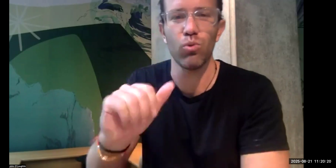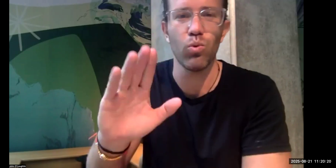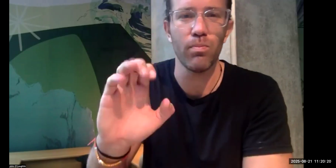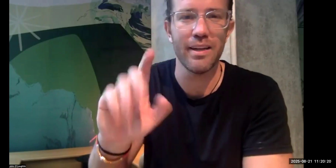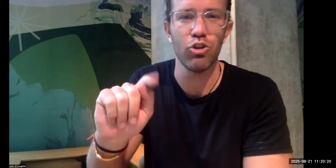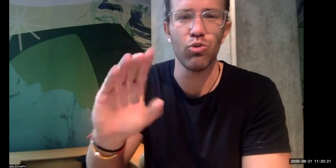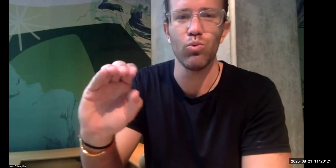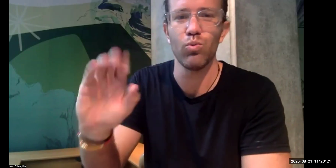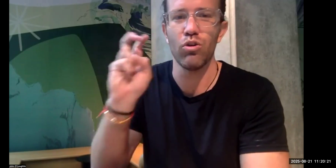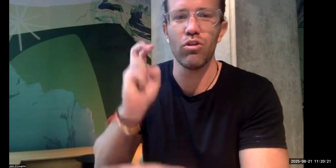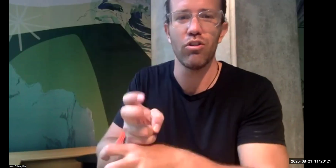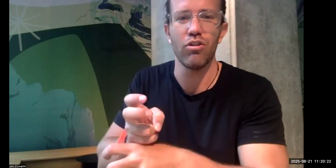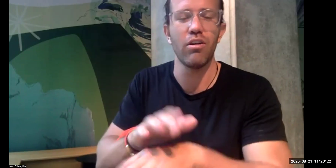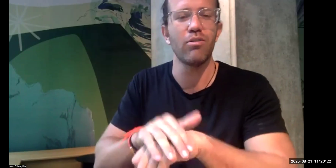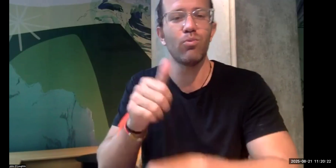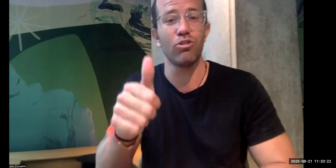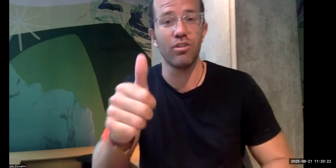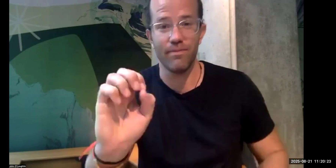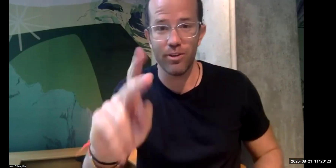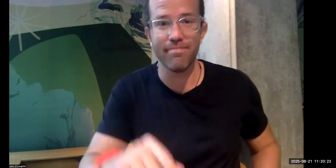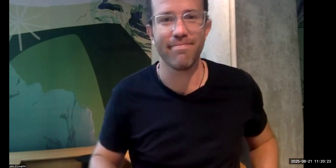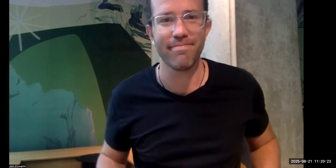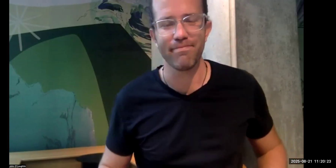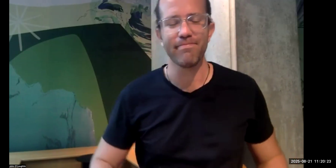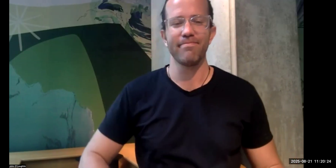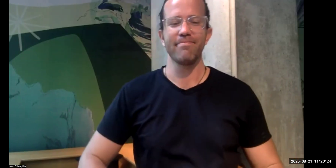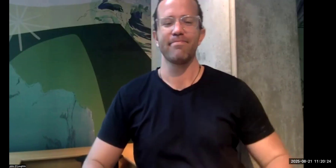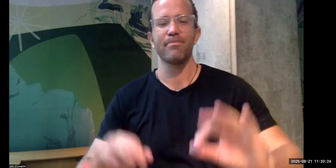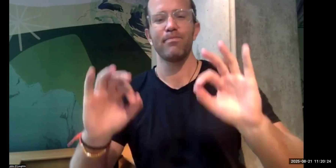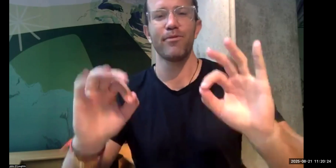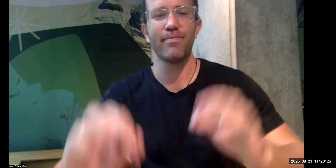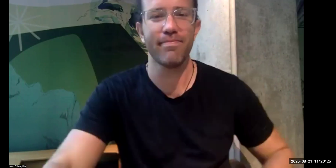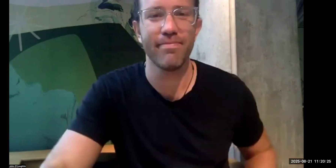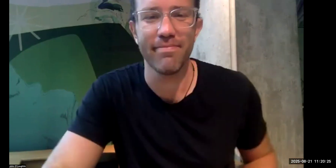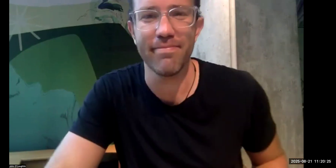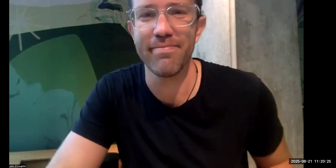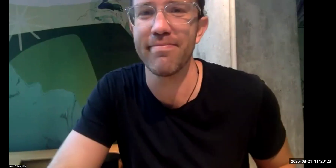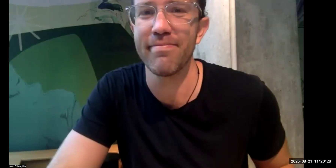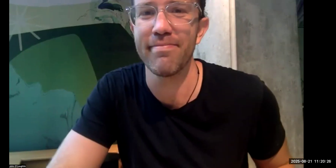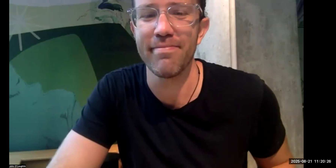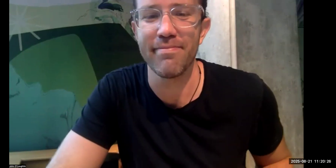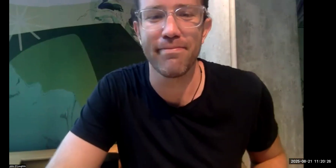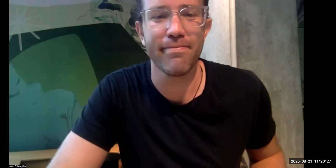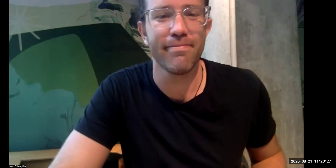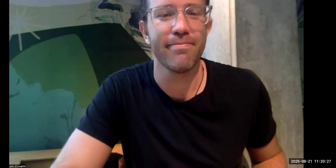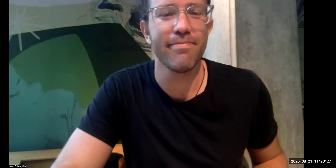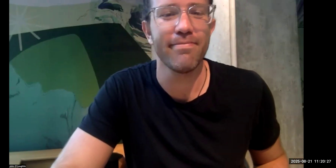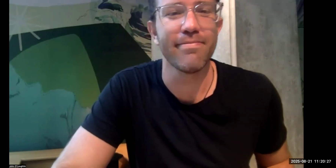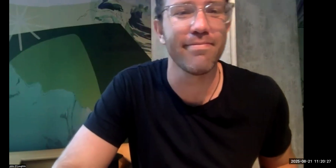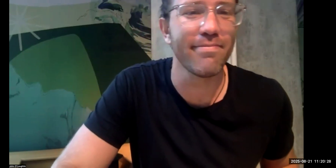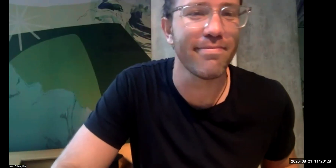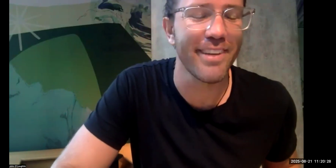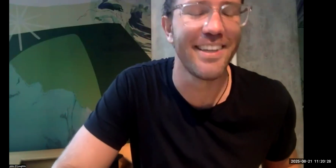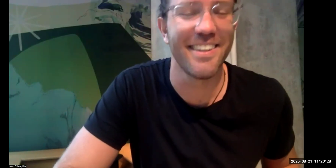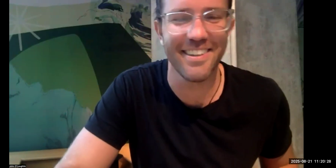first step in your fingerspelling journey. So don't be too hard on yourself, okay?